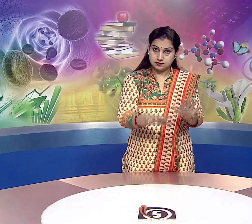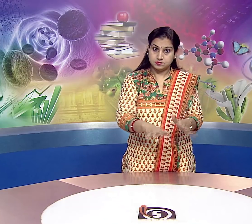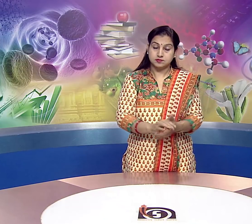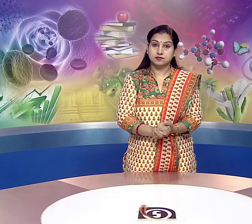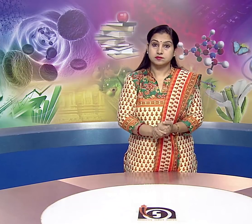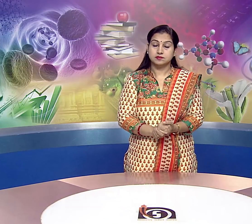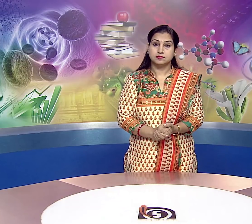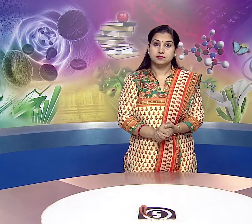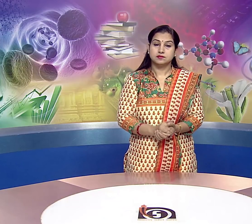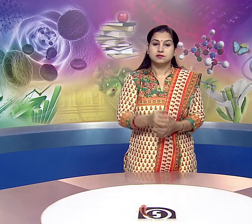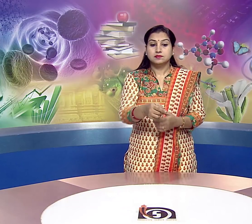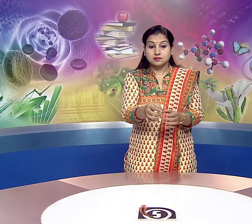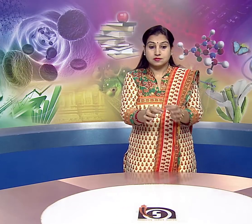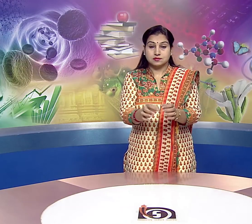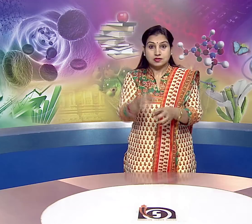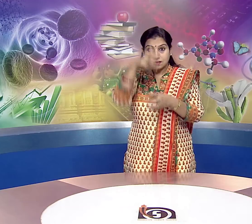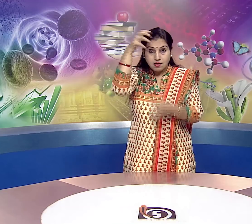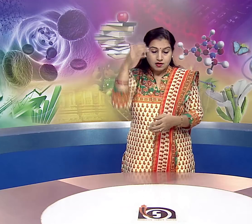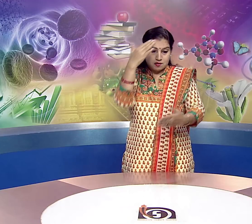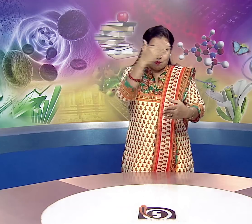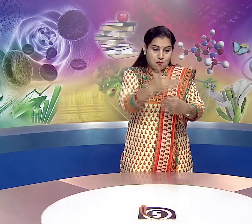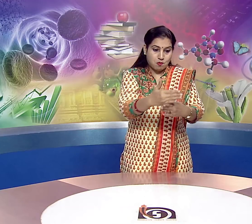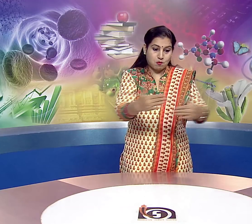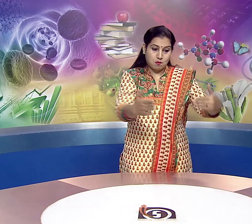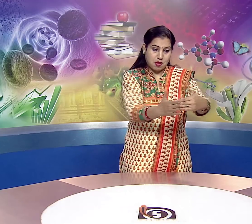he had almost blocked the entire passage.